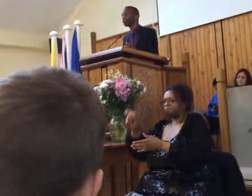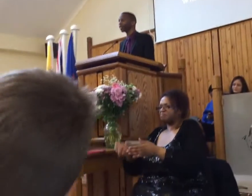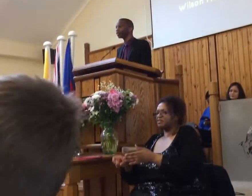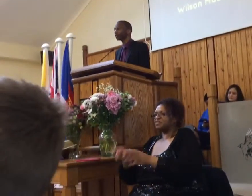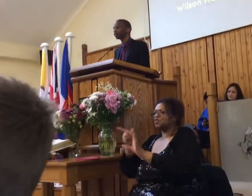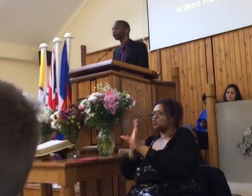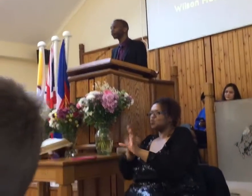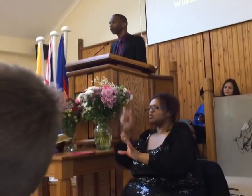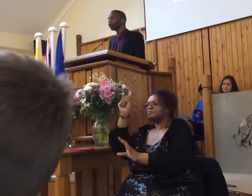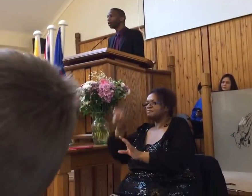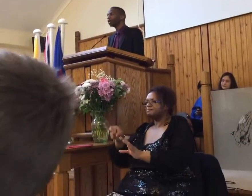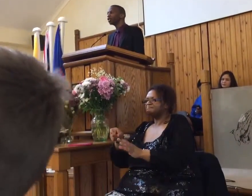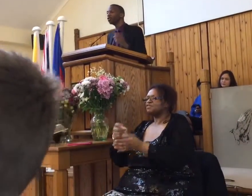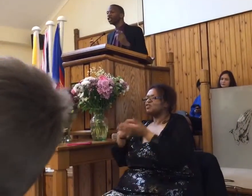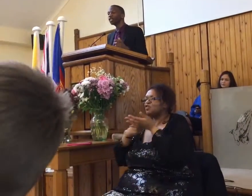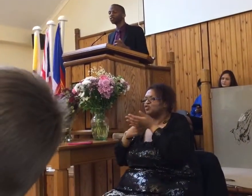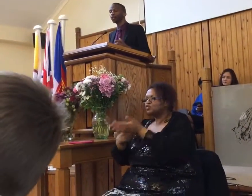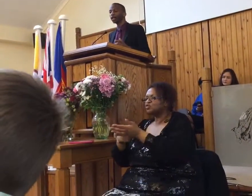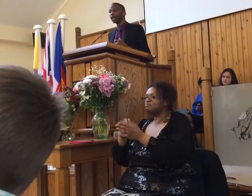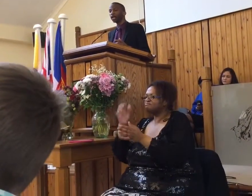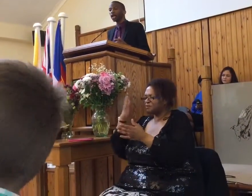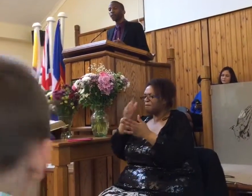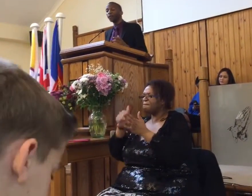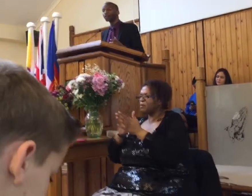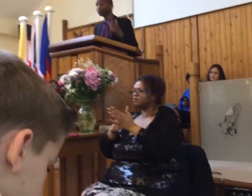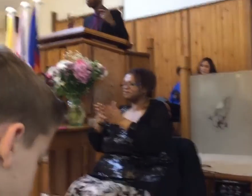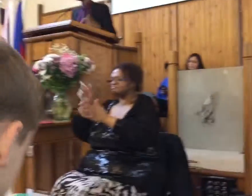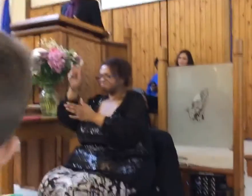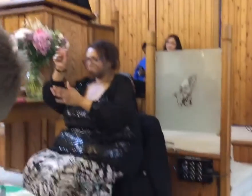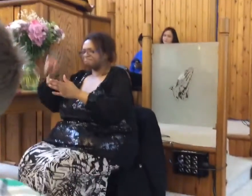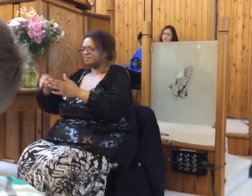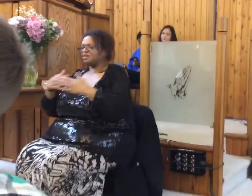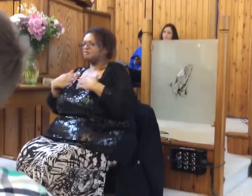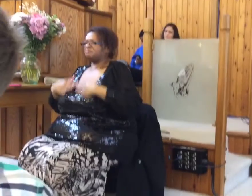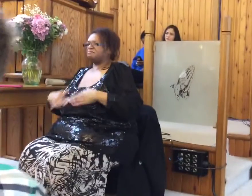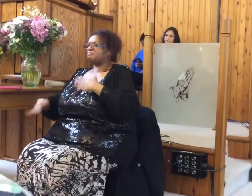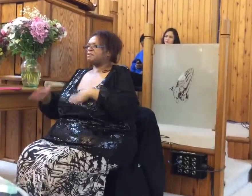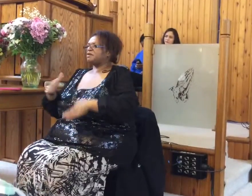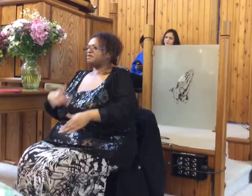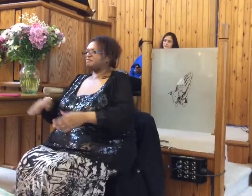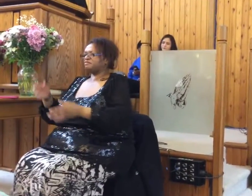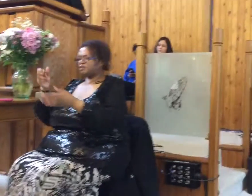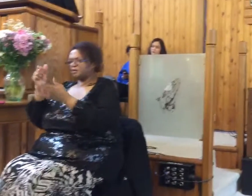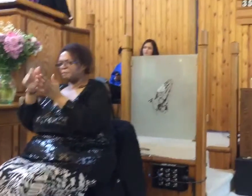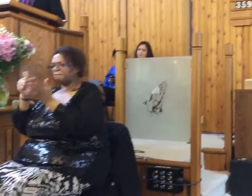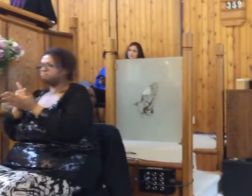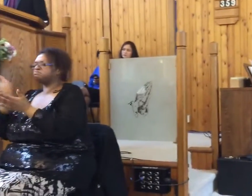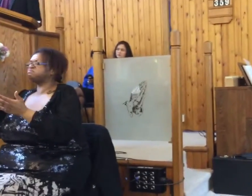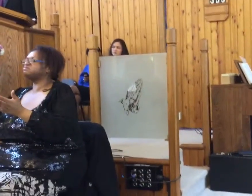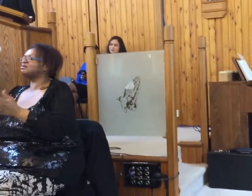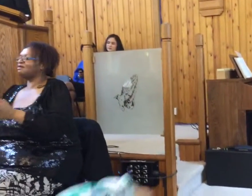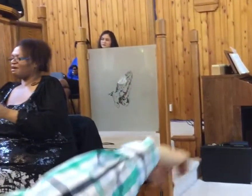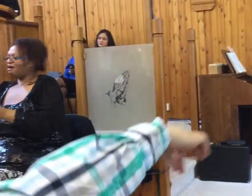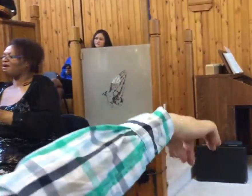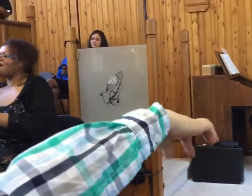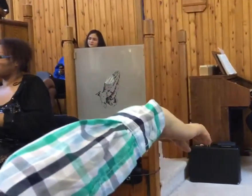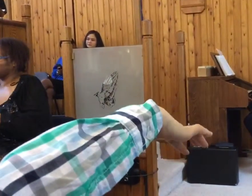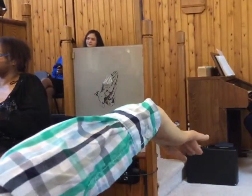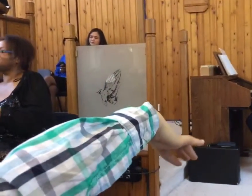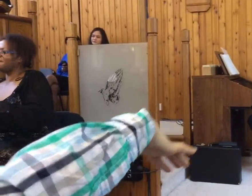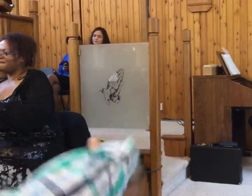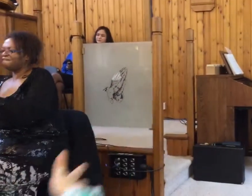youth representative, you need to be a person of good conduct, such that when they come out, they'll think, ah, yes, you know what? I'm